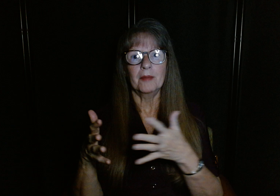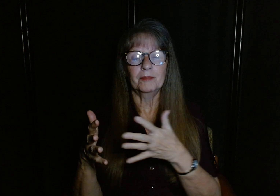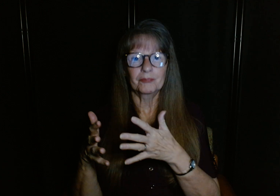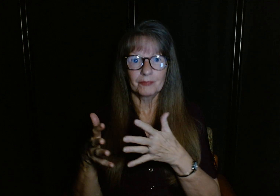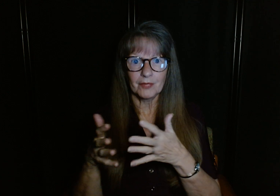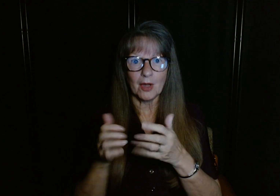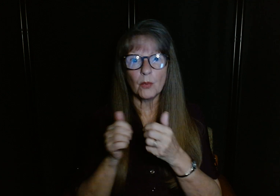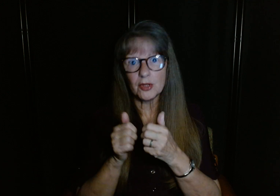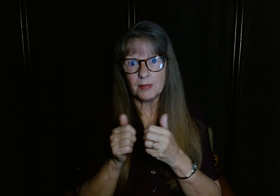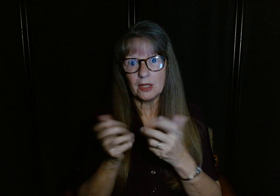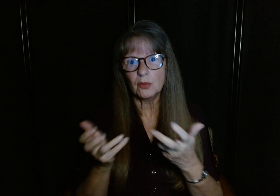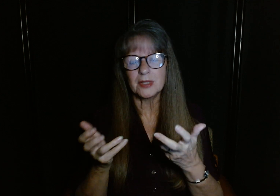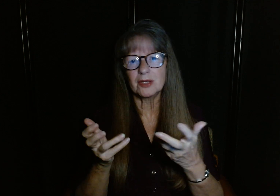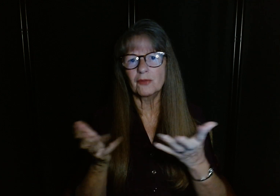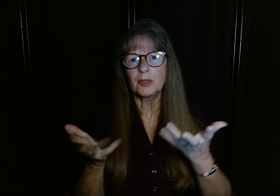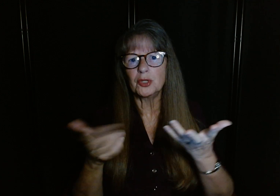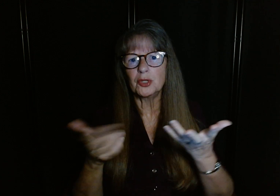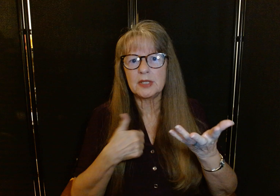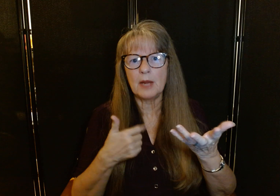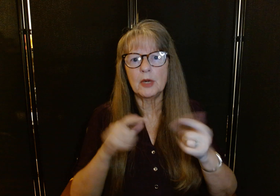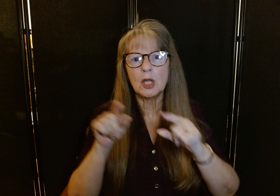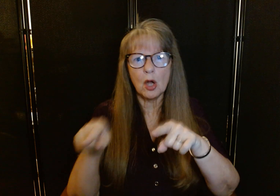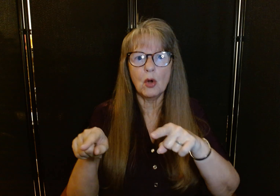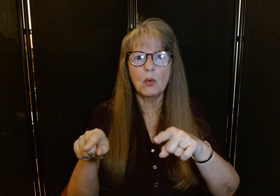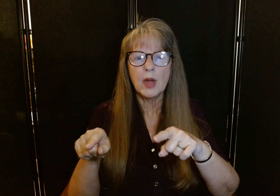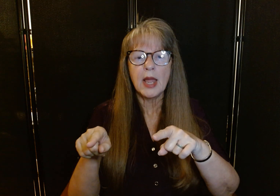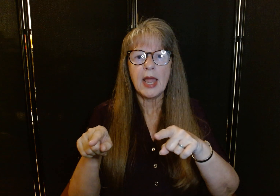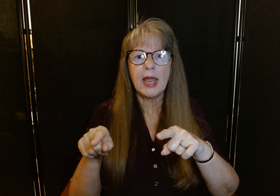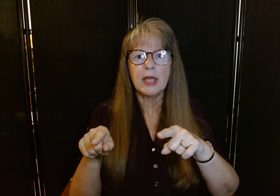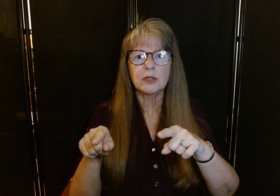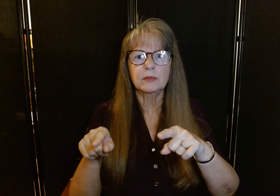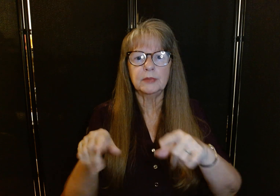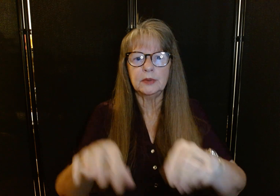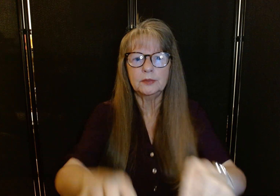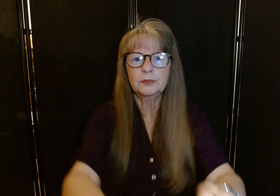um, go with me. But you already said I'm going to go, and